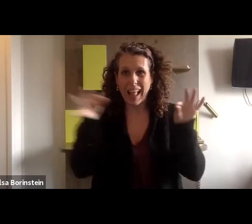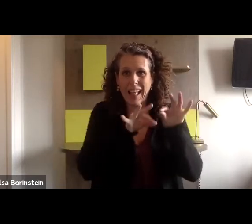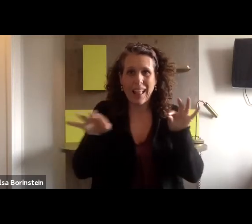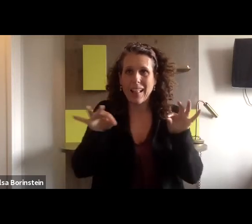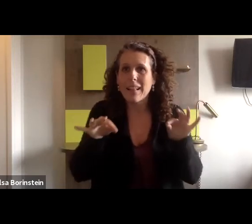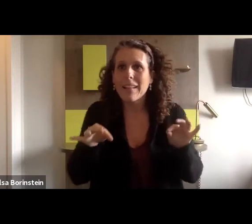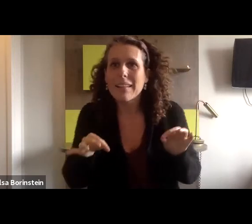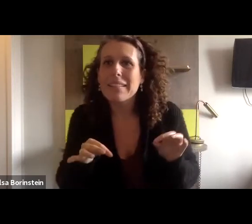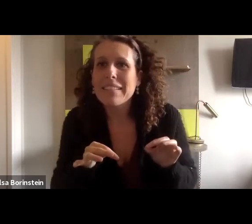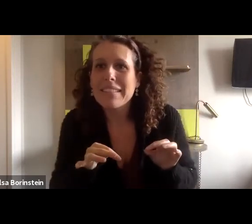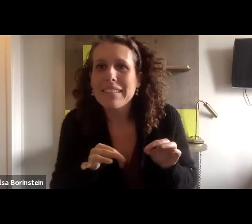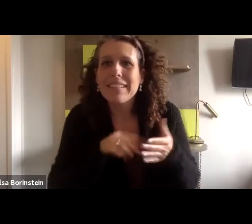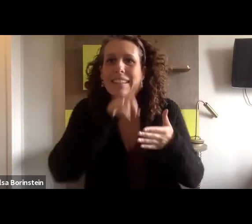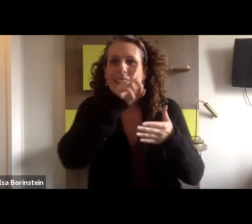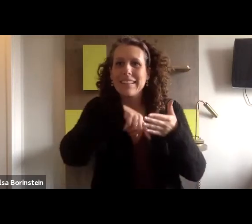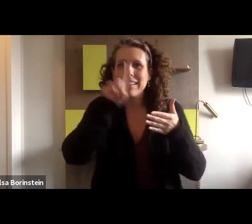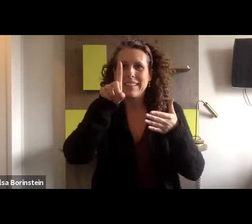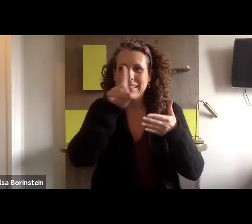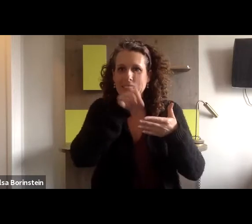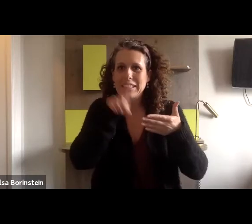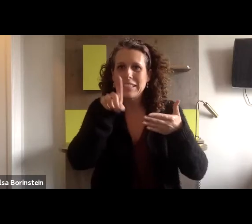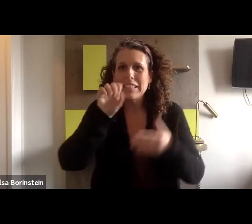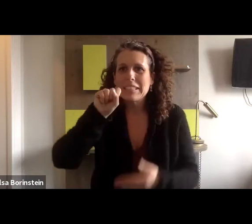for it, SMILE, SMILE.